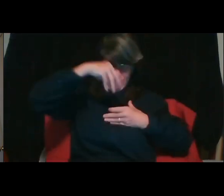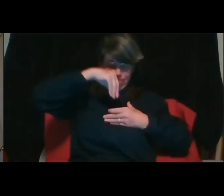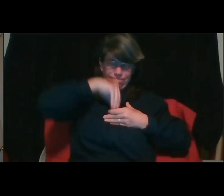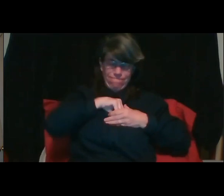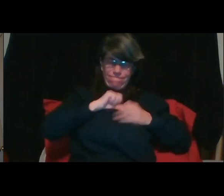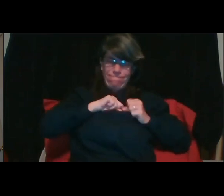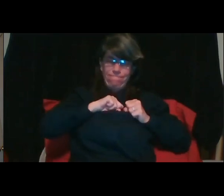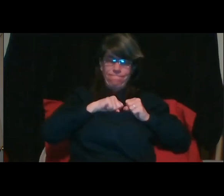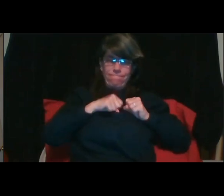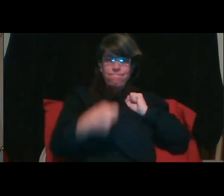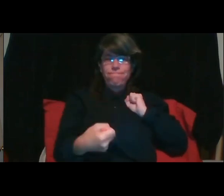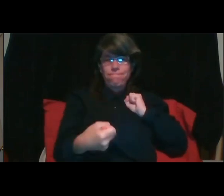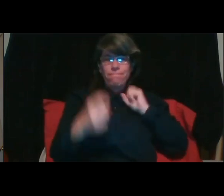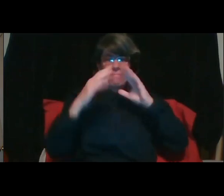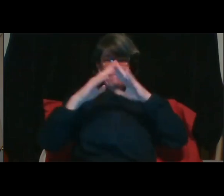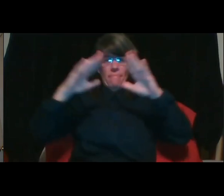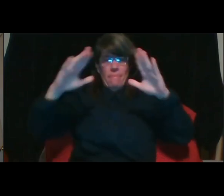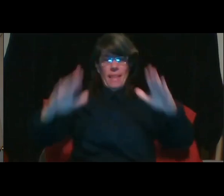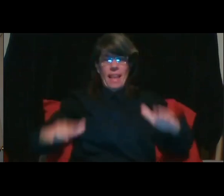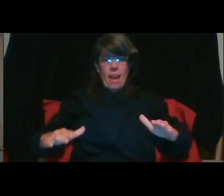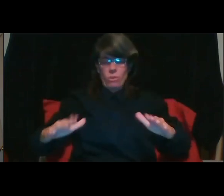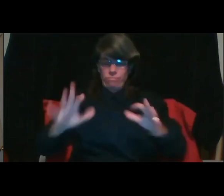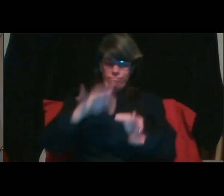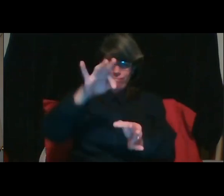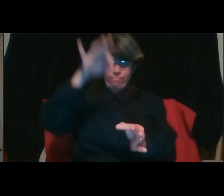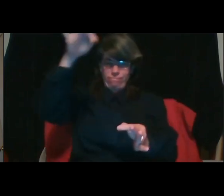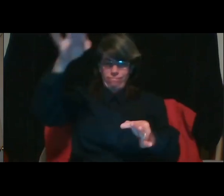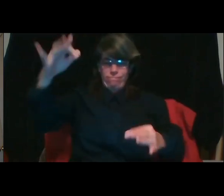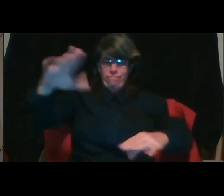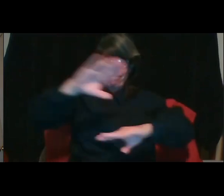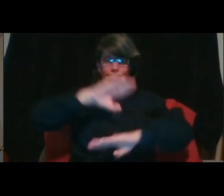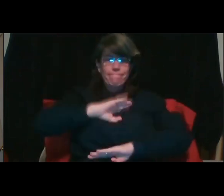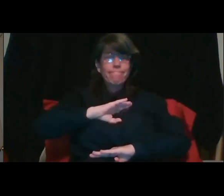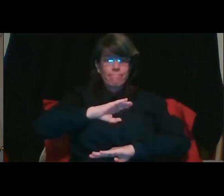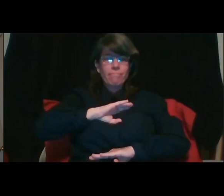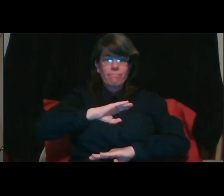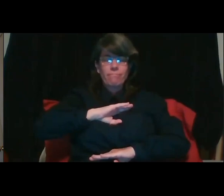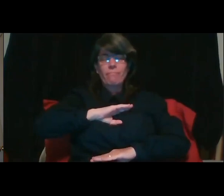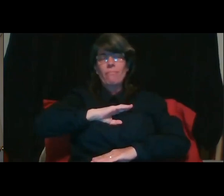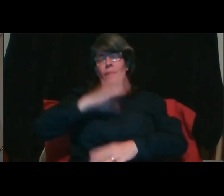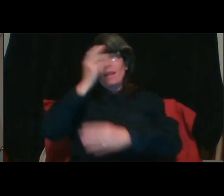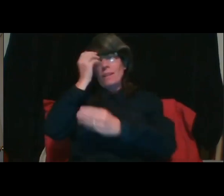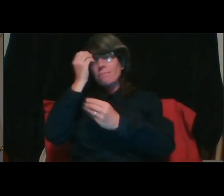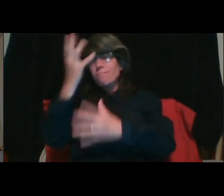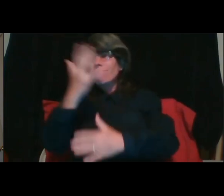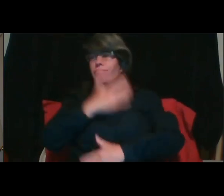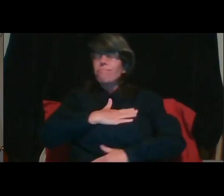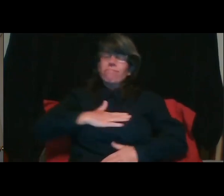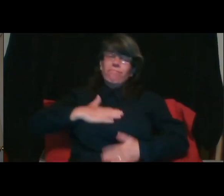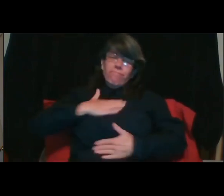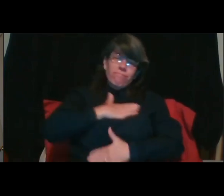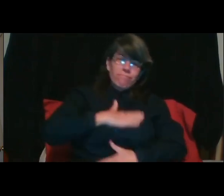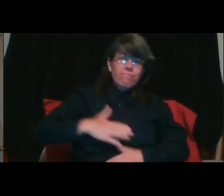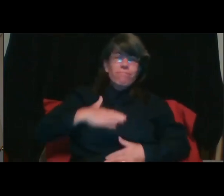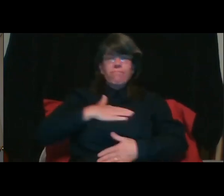and homes filled with our soul fullness. Open up ourselves and shared joy and company. And